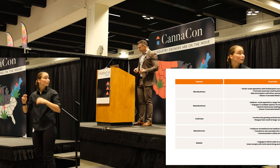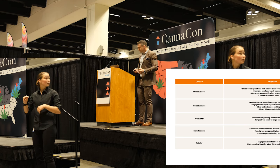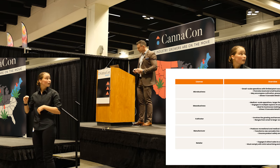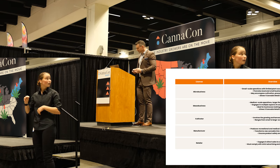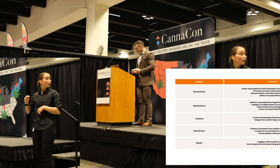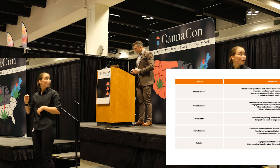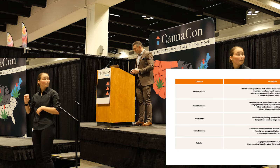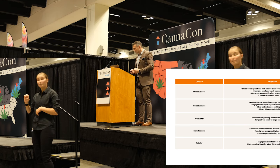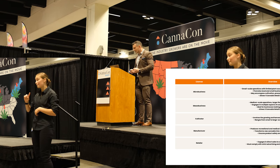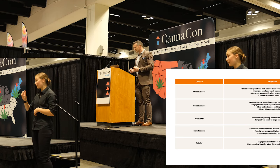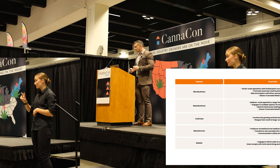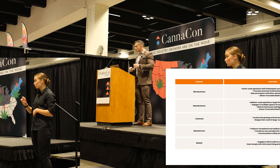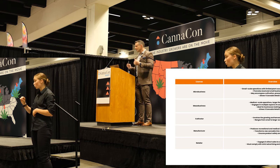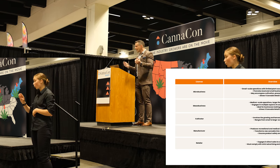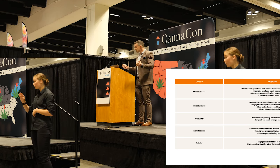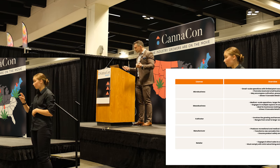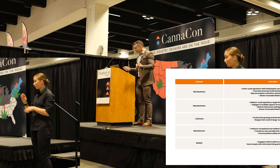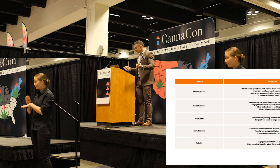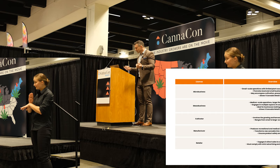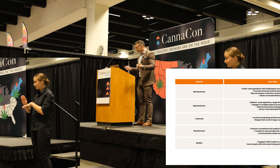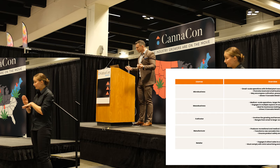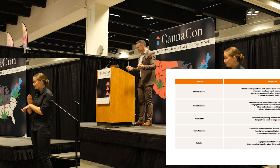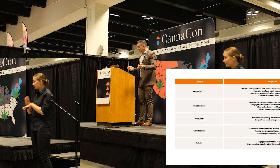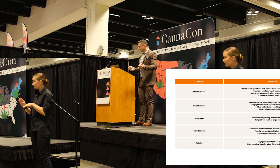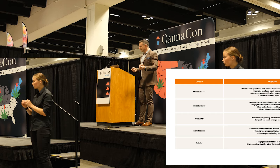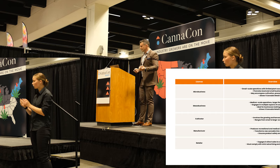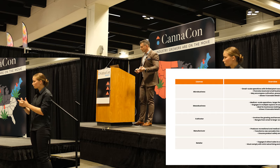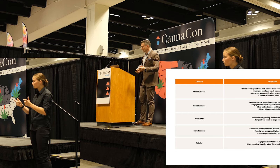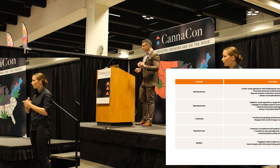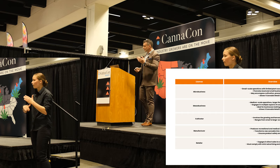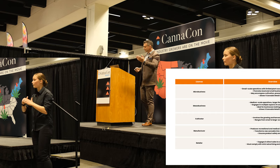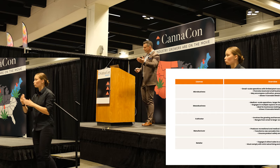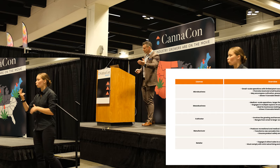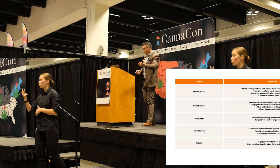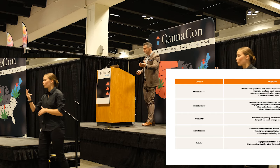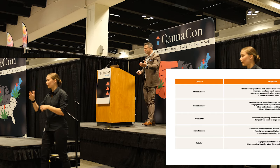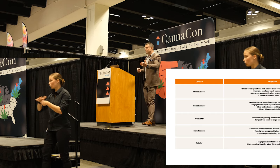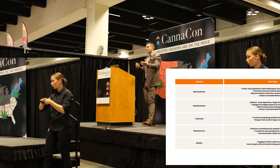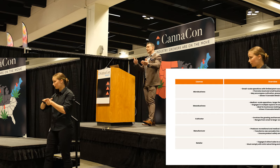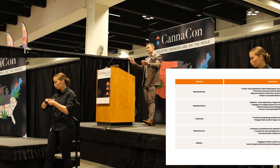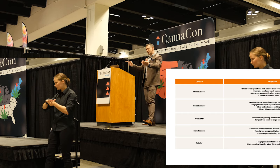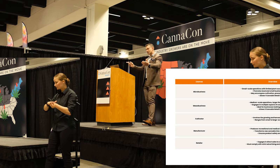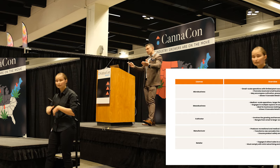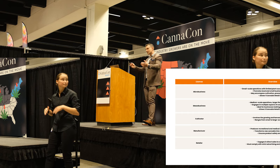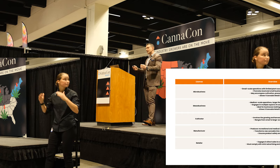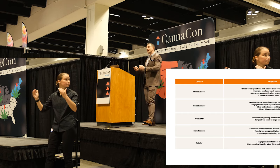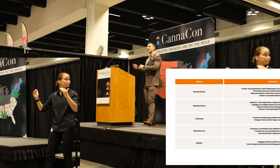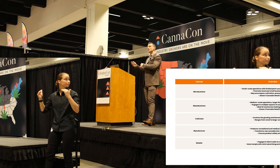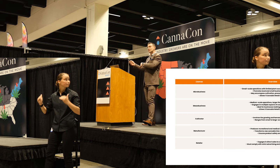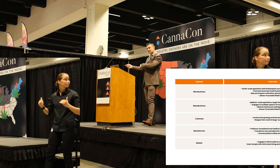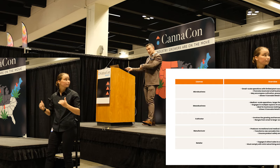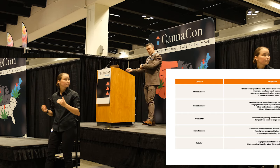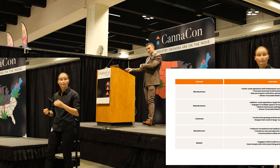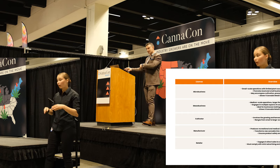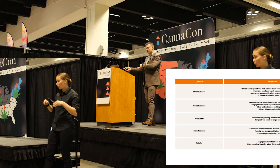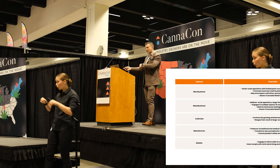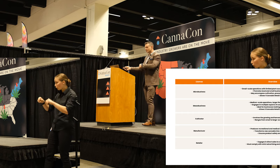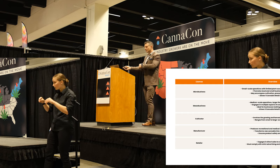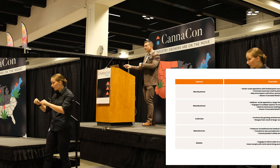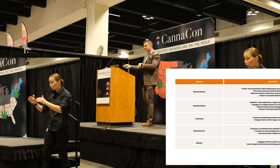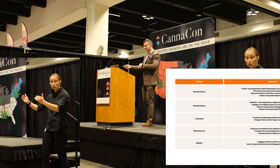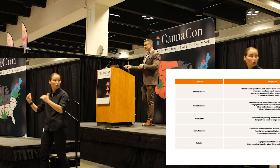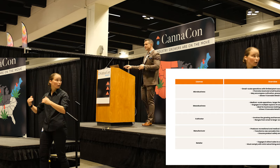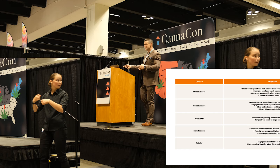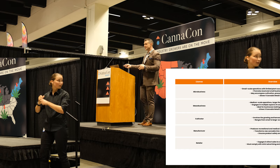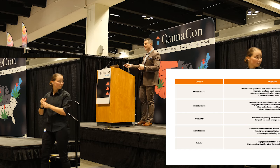sized, right? Allows for three cannabis retail locations. Then we've got the cultivator, the manufacturer, and the retailer, which would then allow